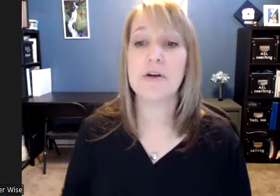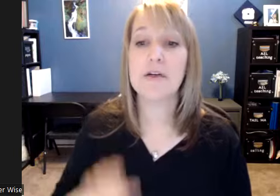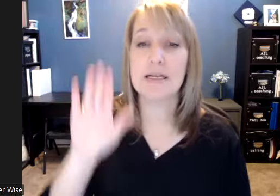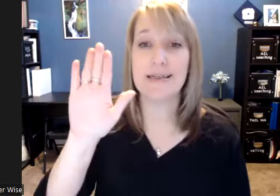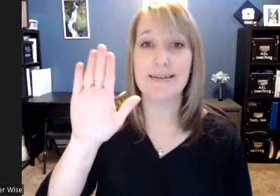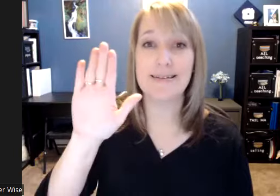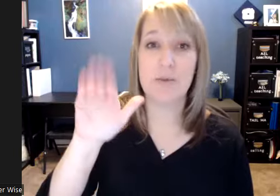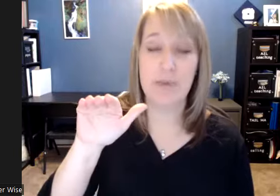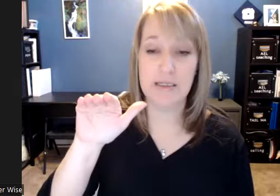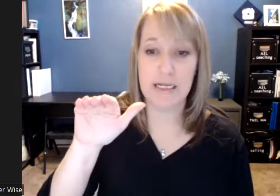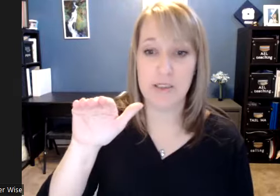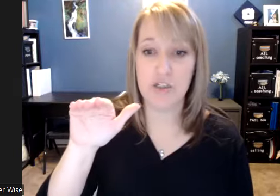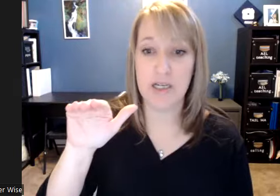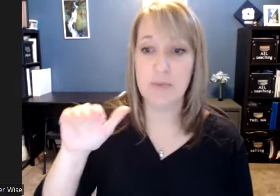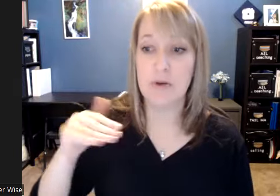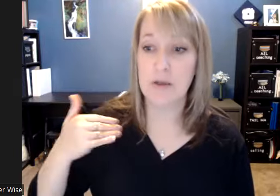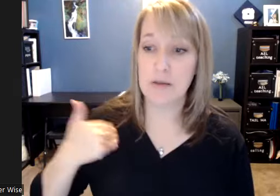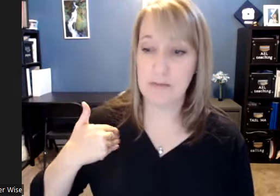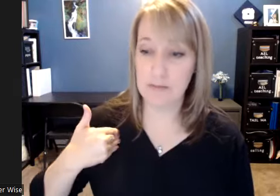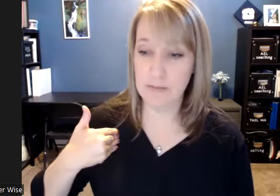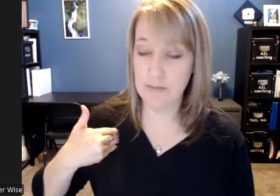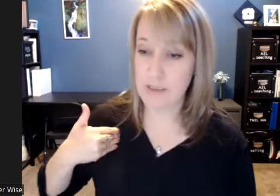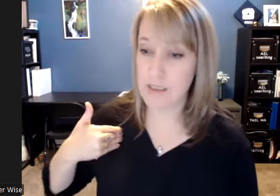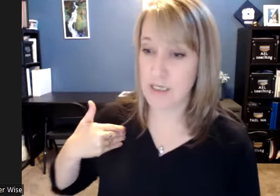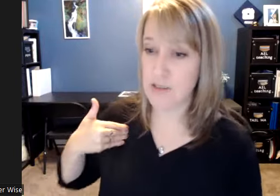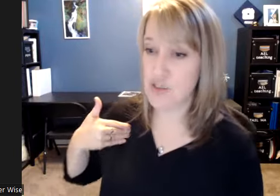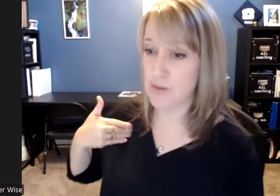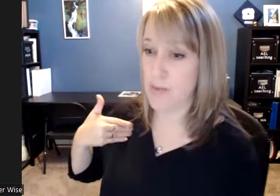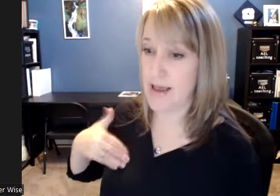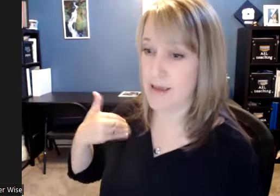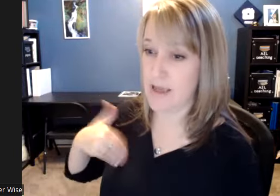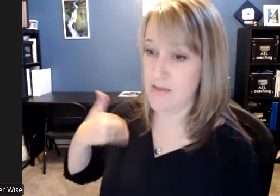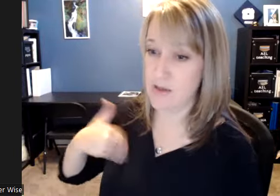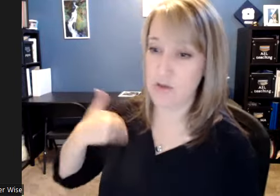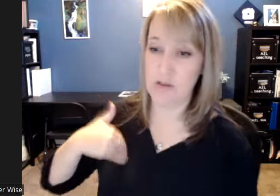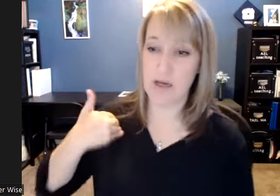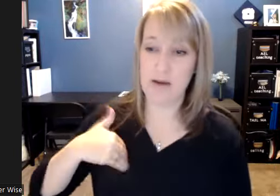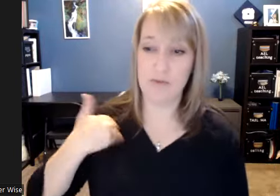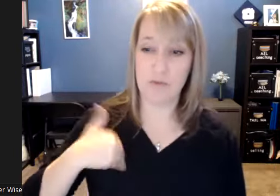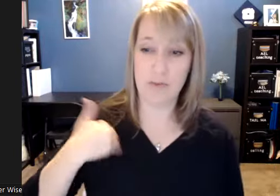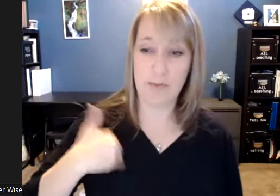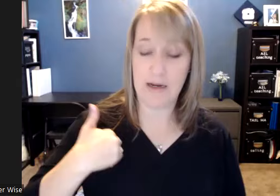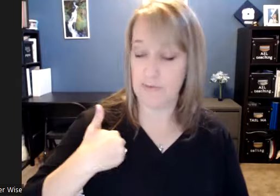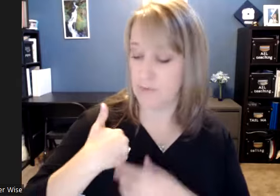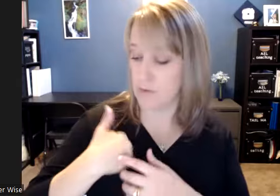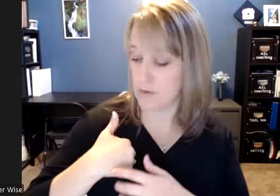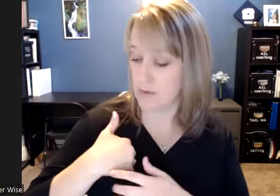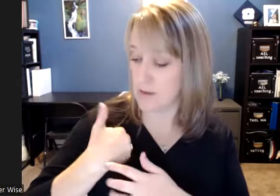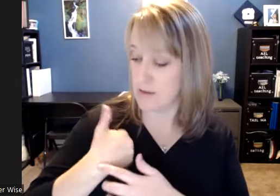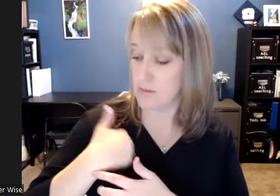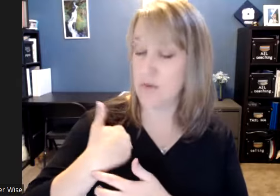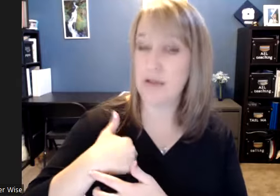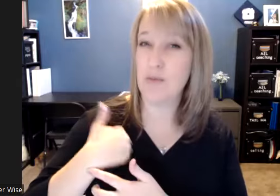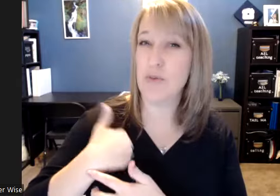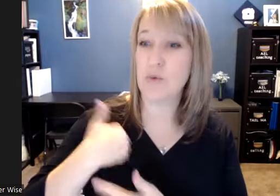Leather is a bent hand shape. Touch your pec, and then you kind of rub it back and forth with a